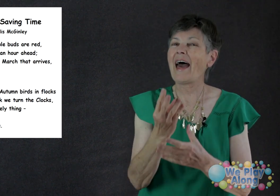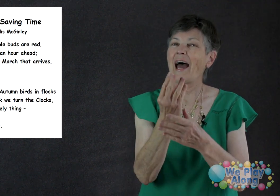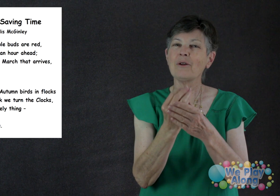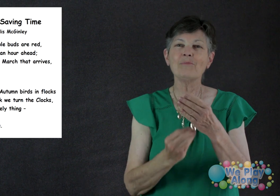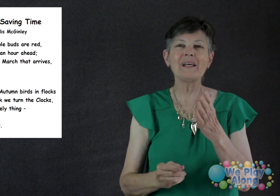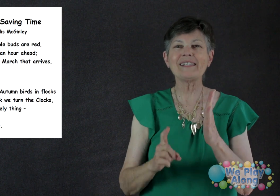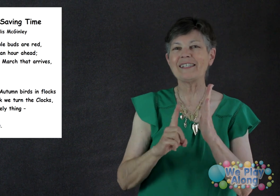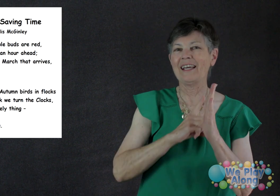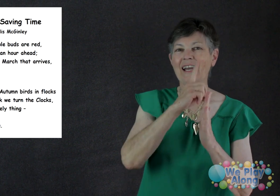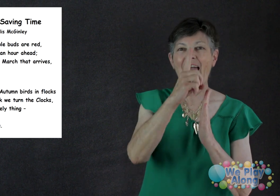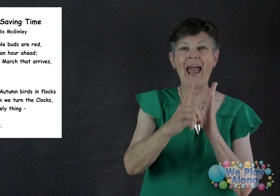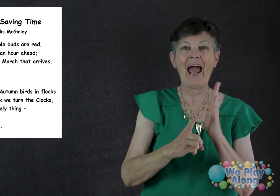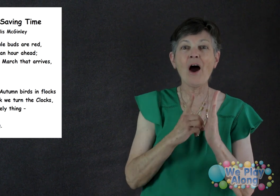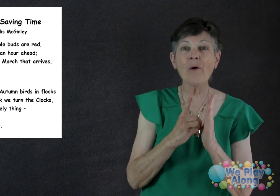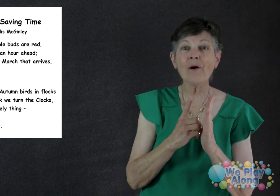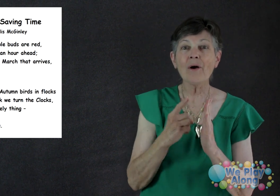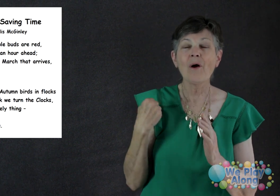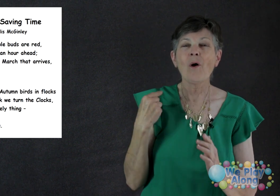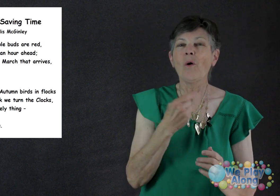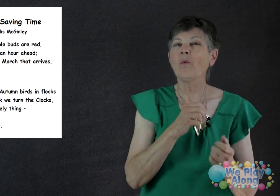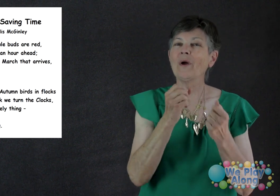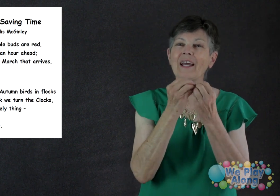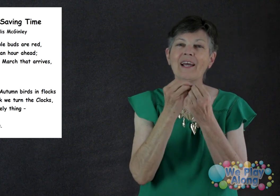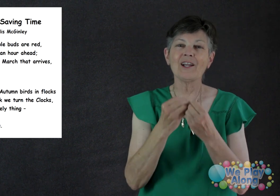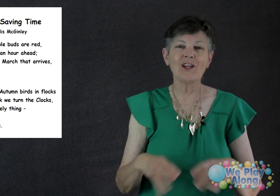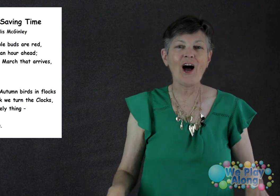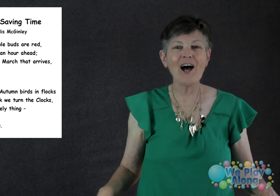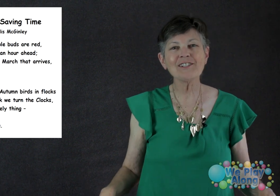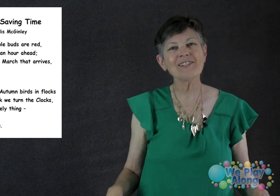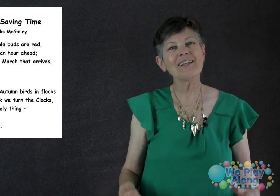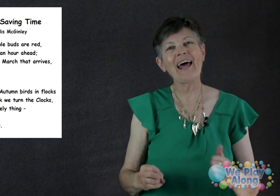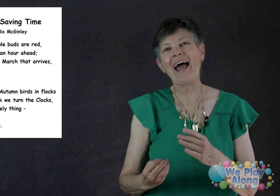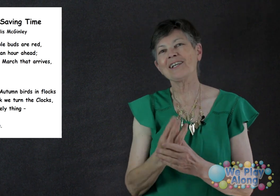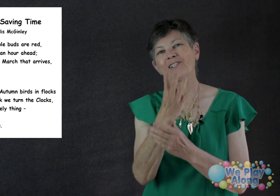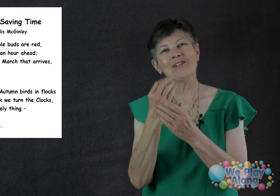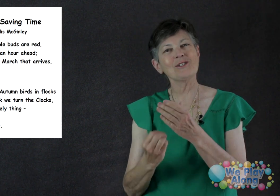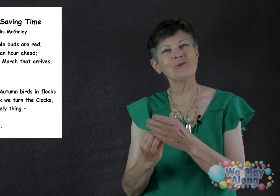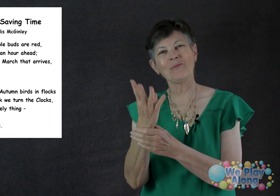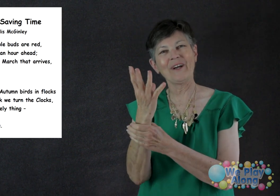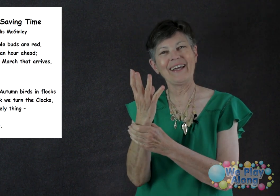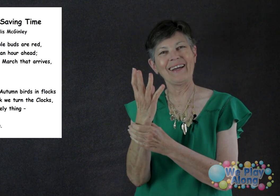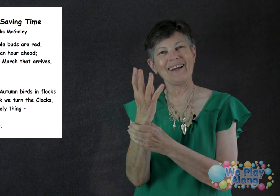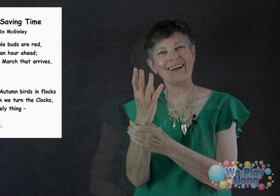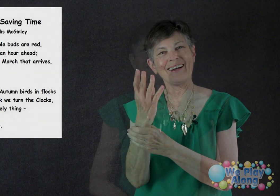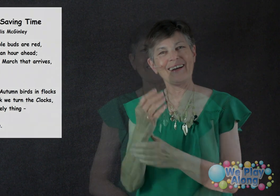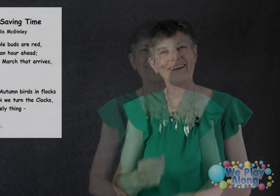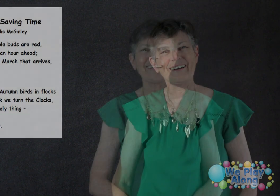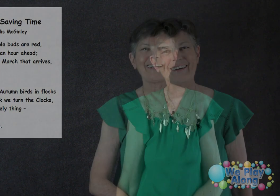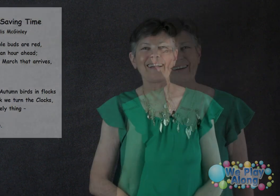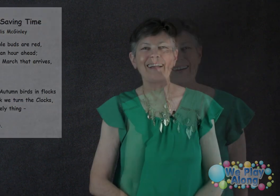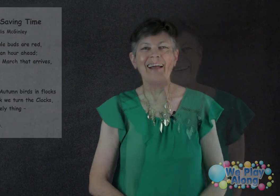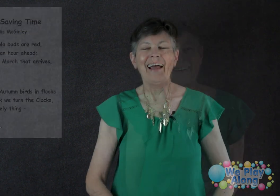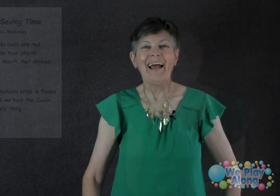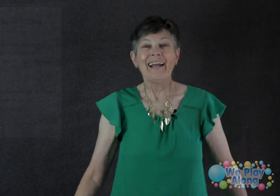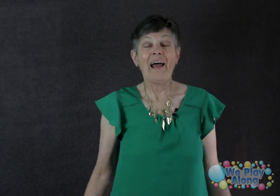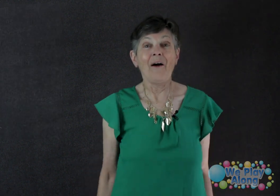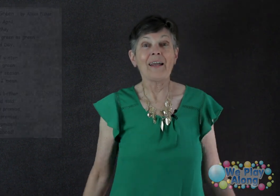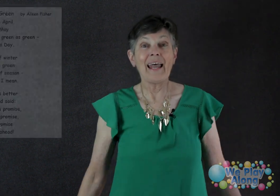that missing hour we lost last spring. Now our